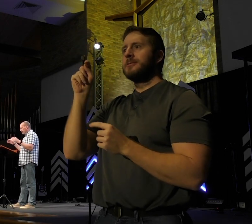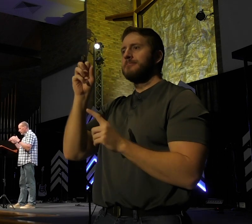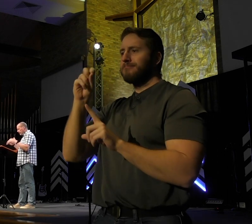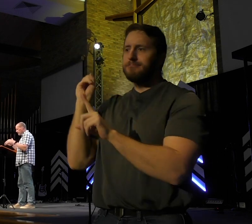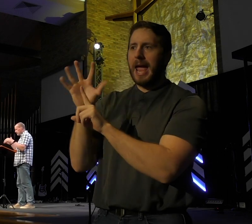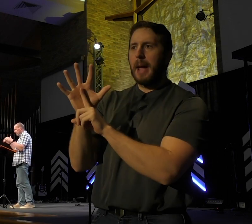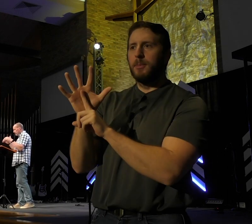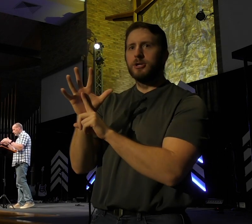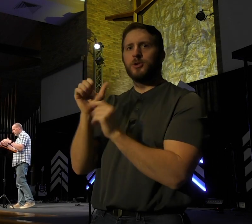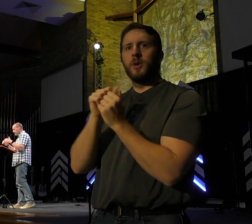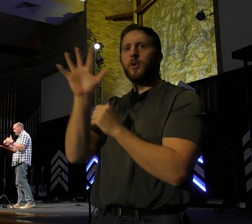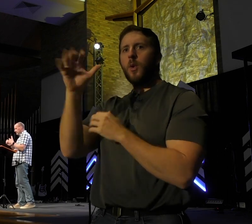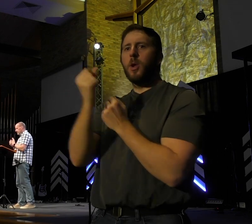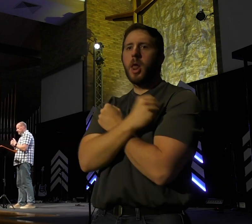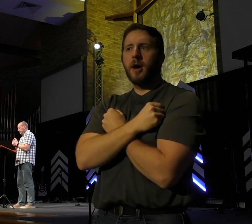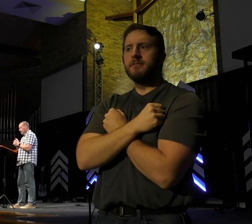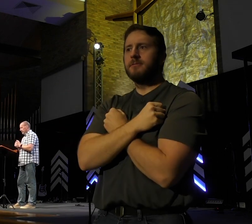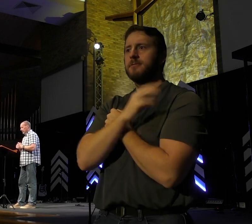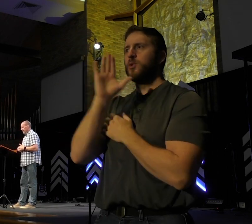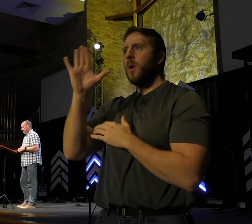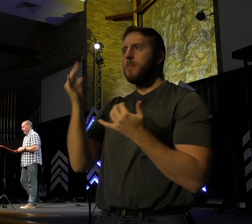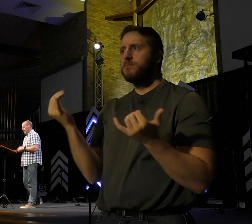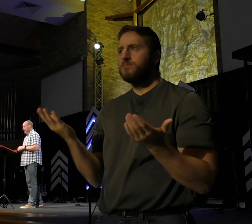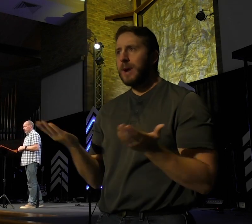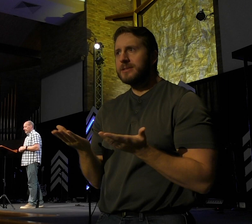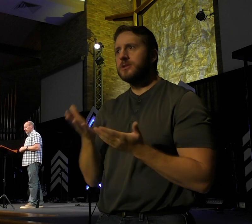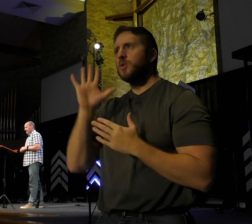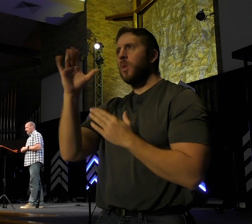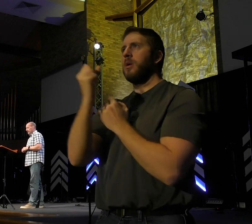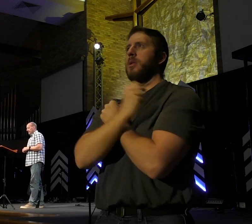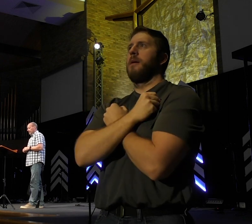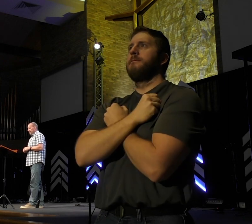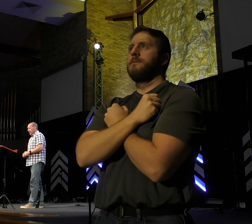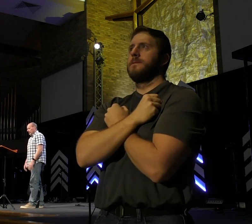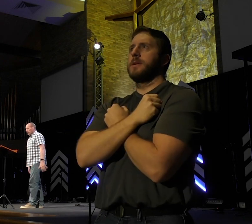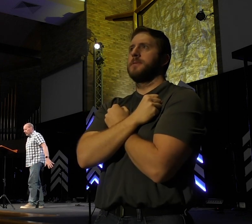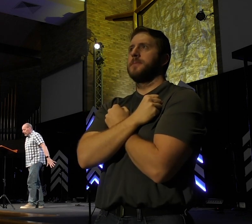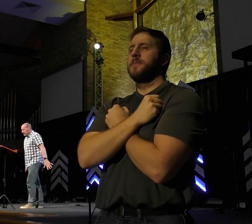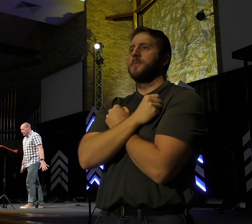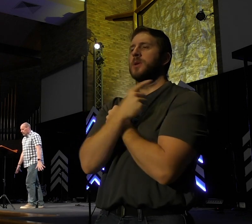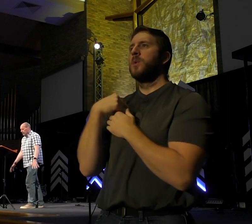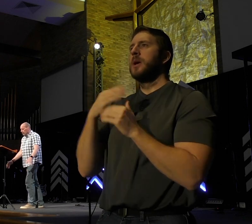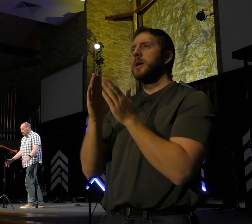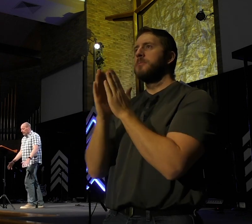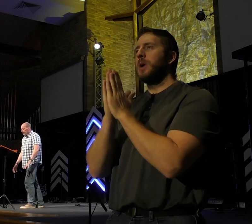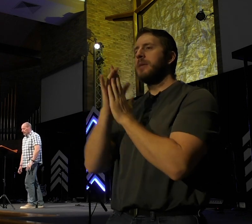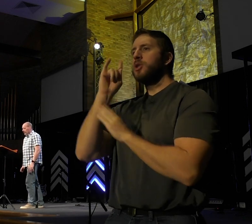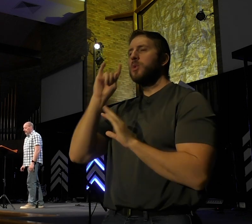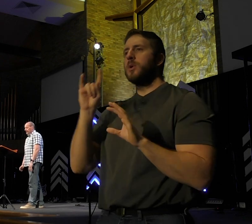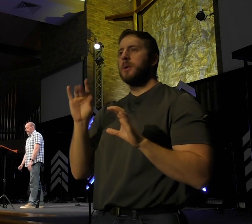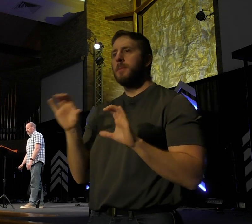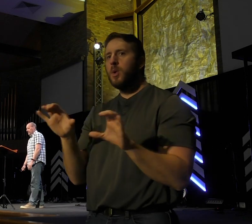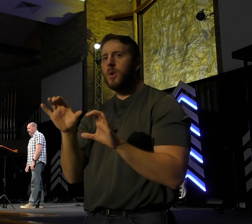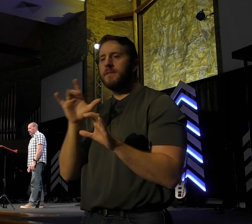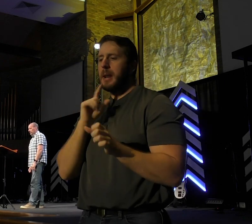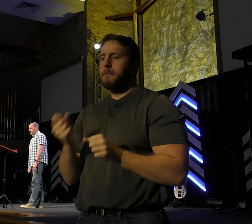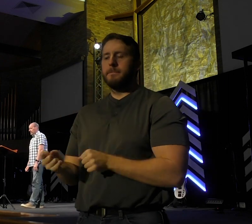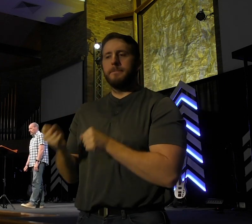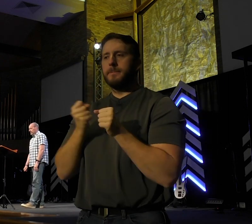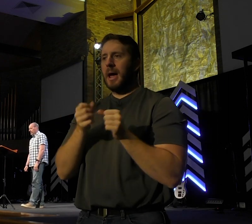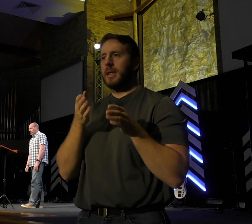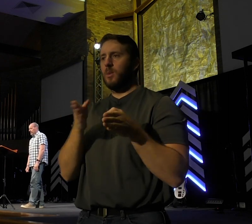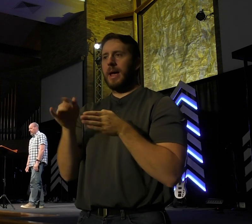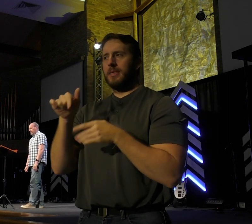them with your grace, with your presence, with your love. But God, we pray that you would move in a mighty way in